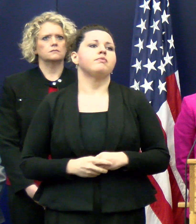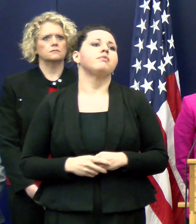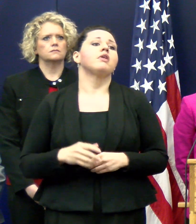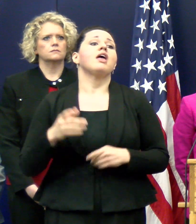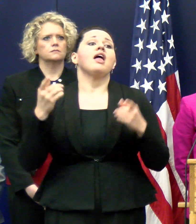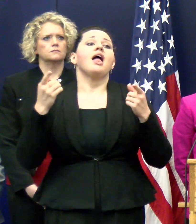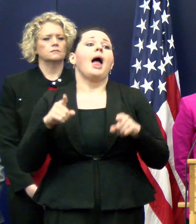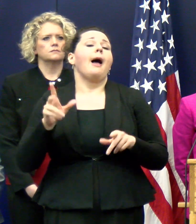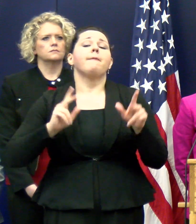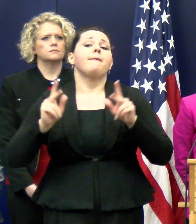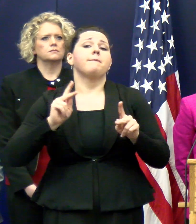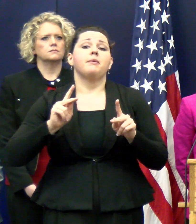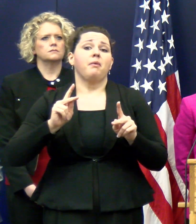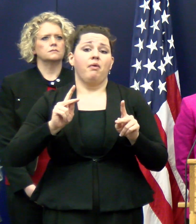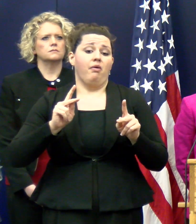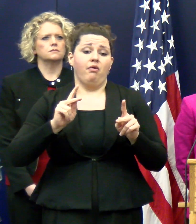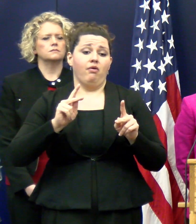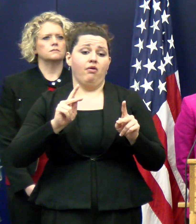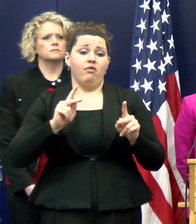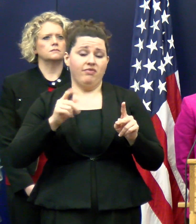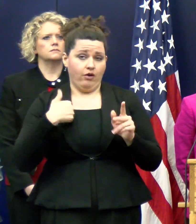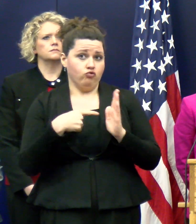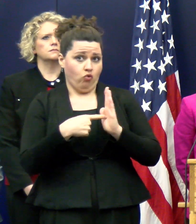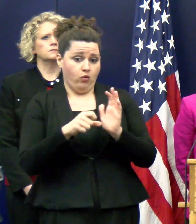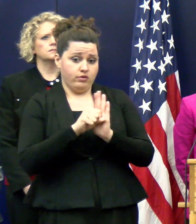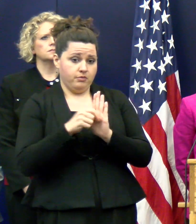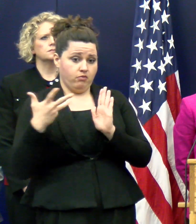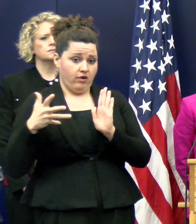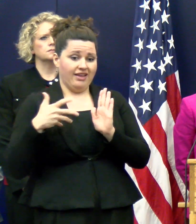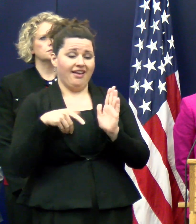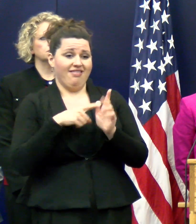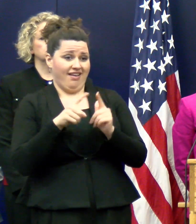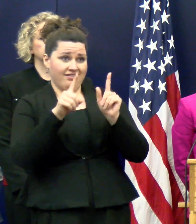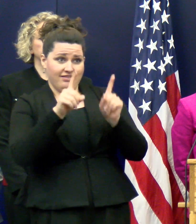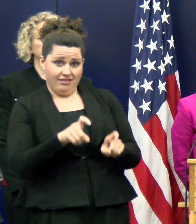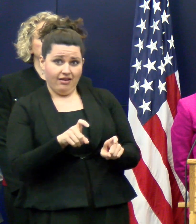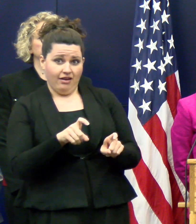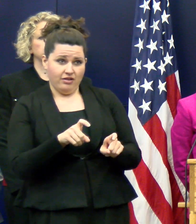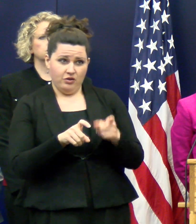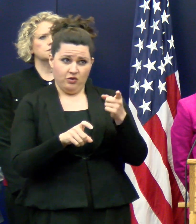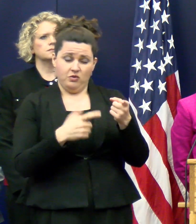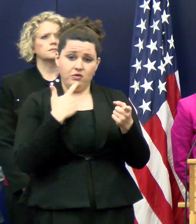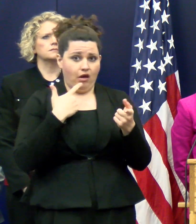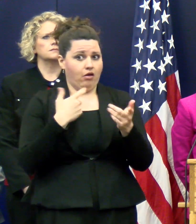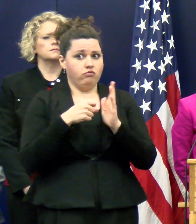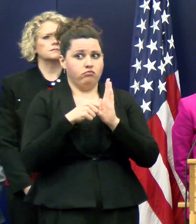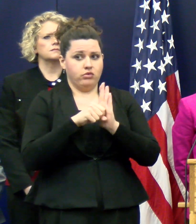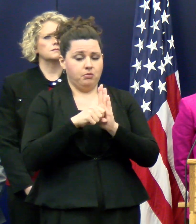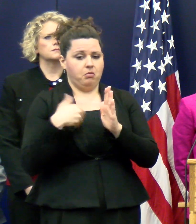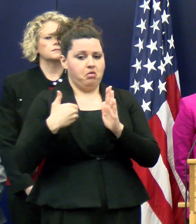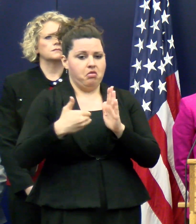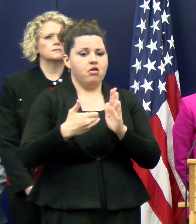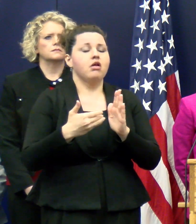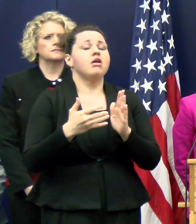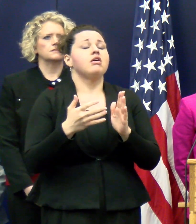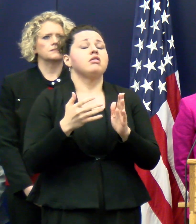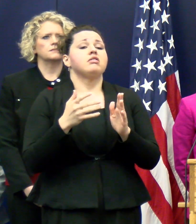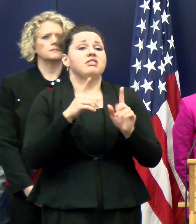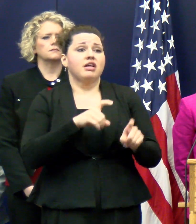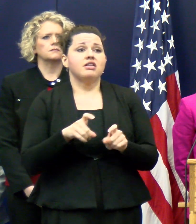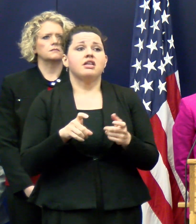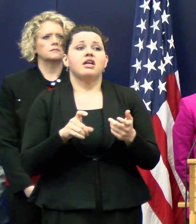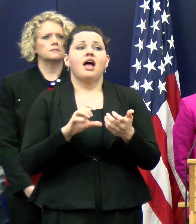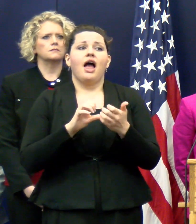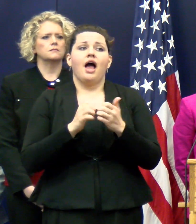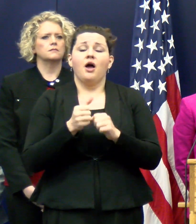when people are only being tested if they've already been showing symptoms for, you said, some time, how do you assure Iowans that there isn't